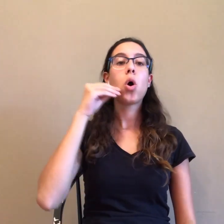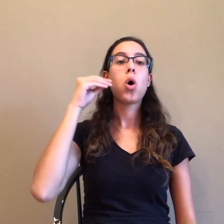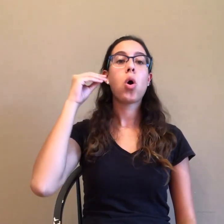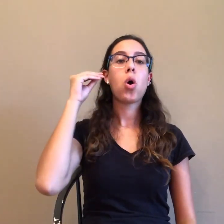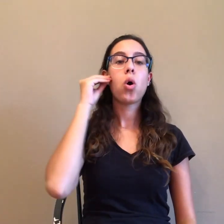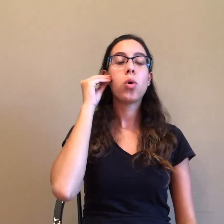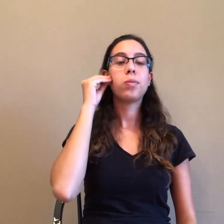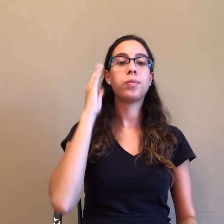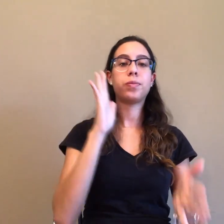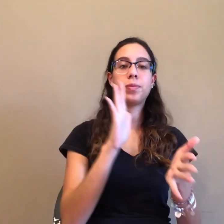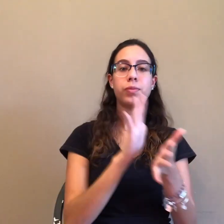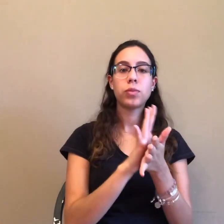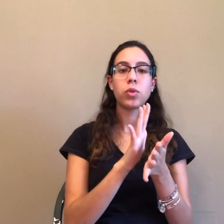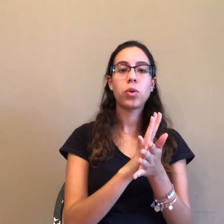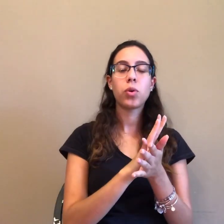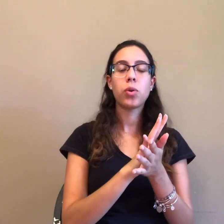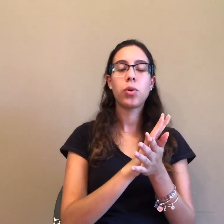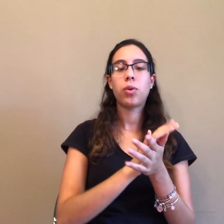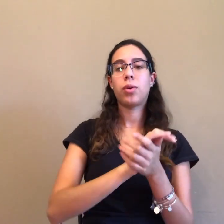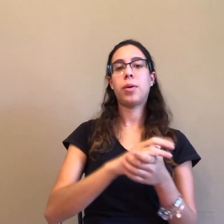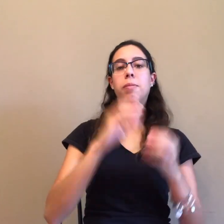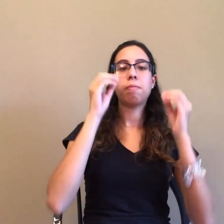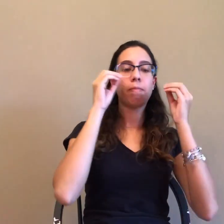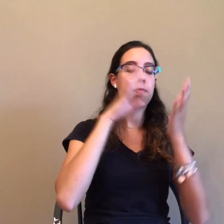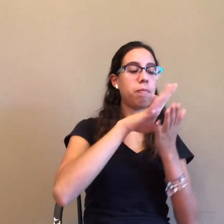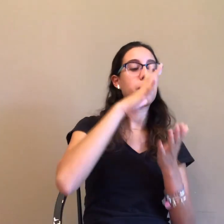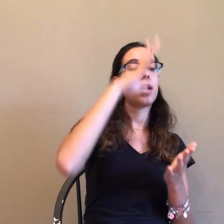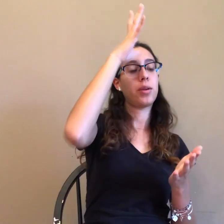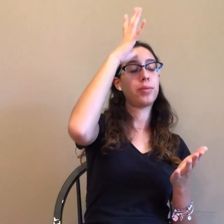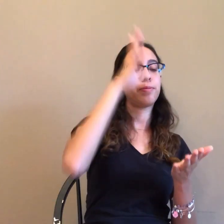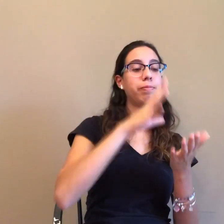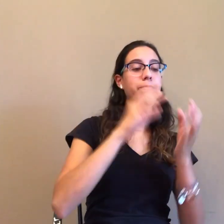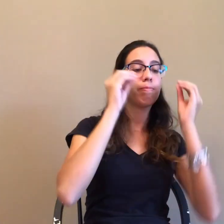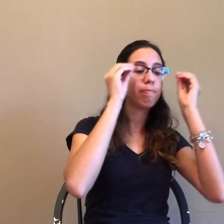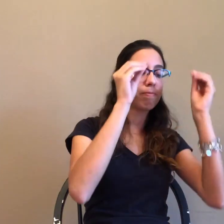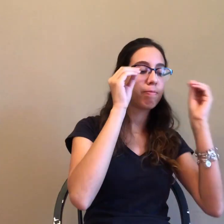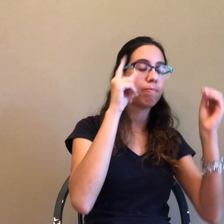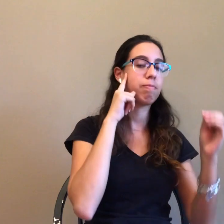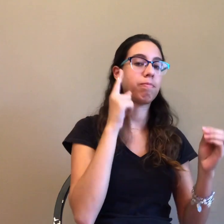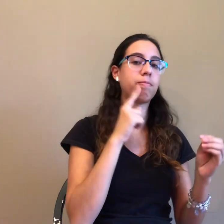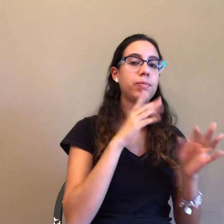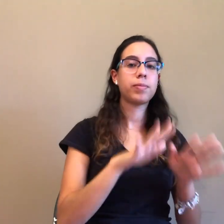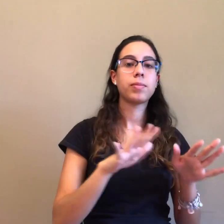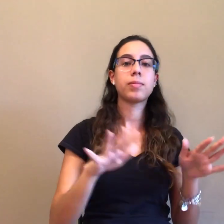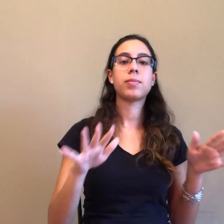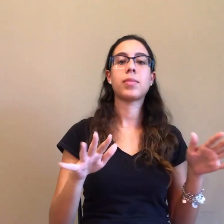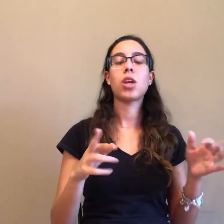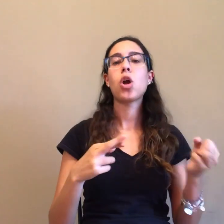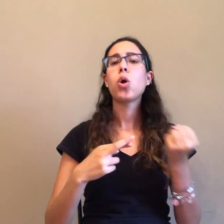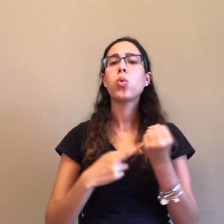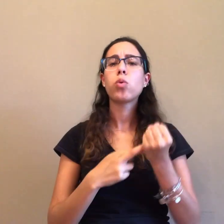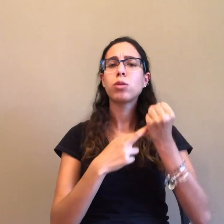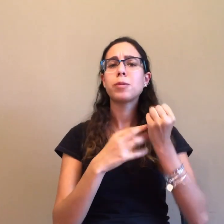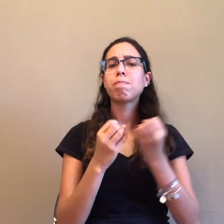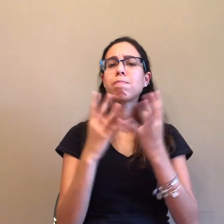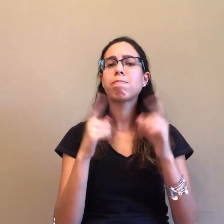The last one is homeschool environment. They are educated by parents outside of formal school.